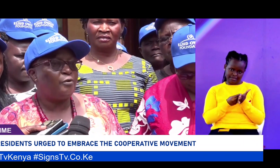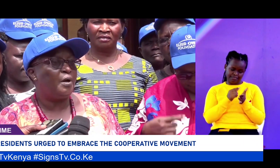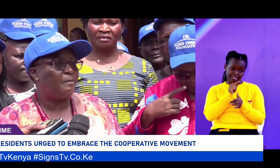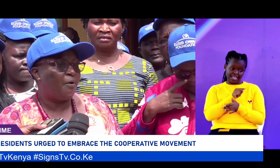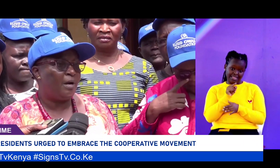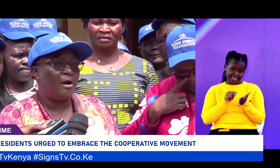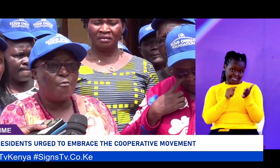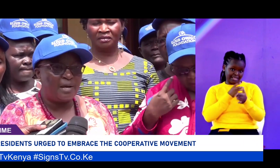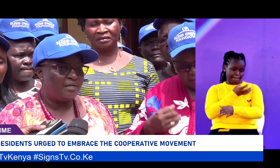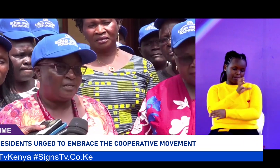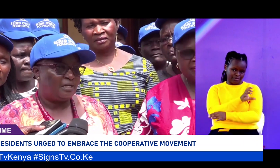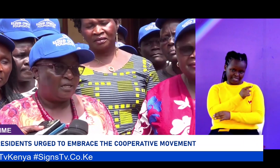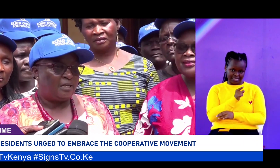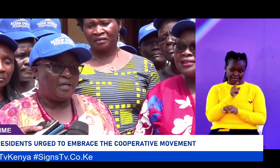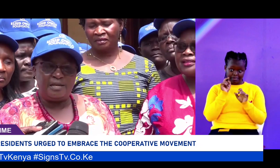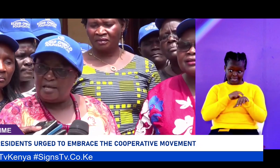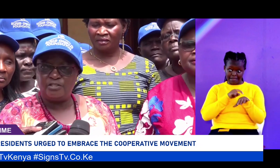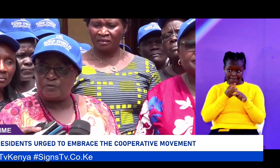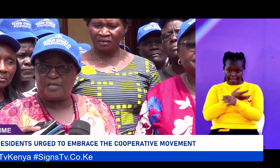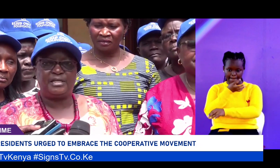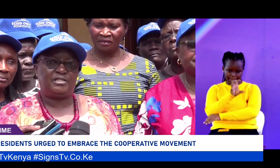you empower a woman in any society,